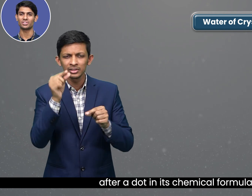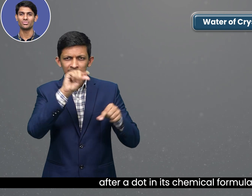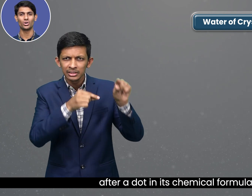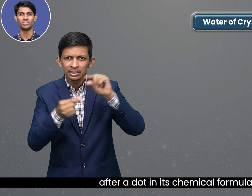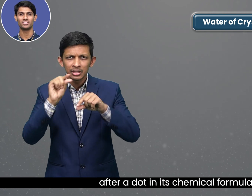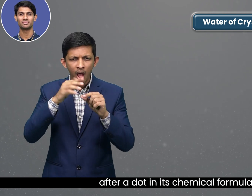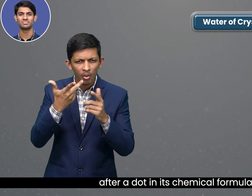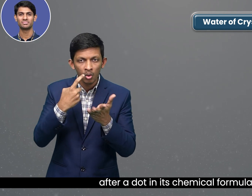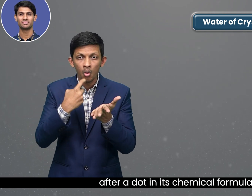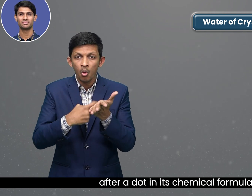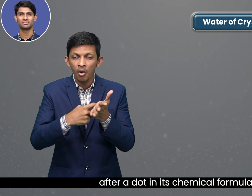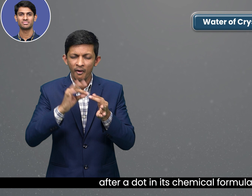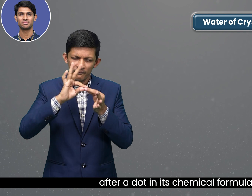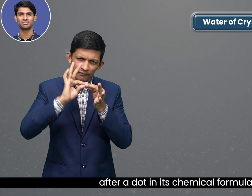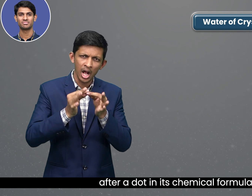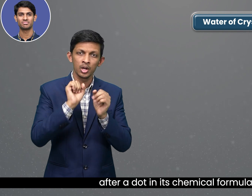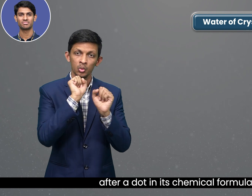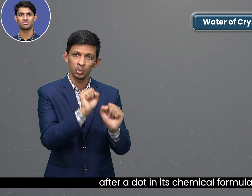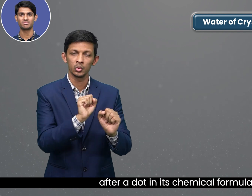its chemical formula.